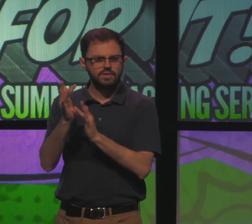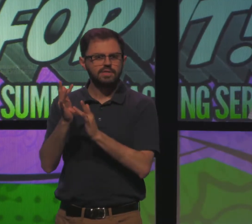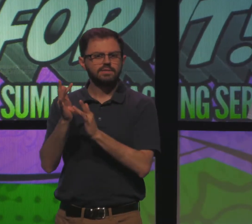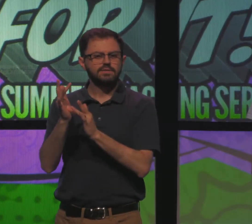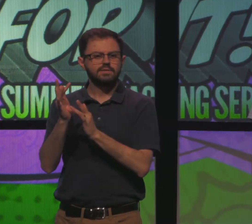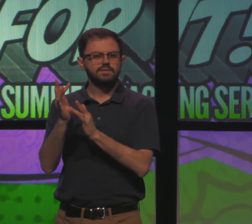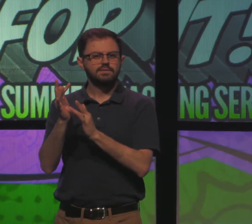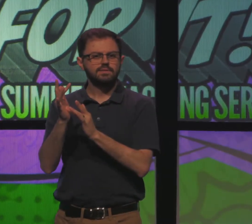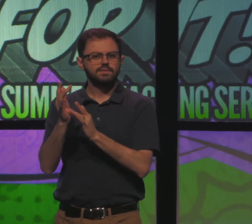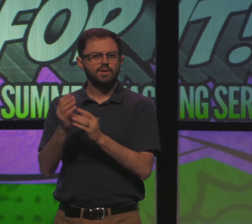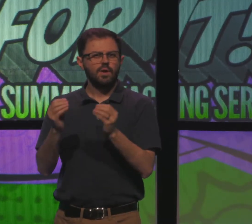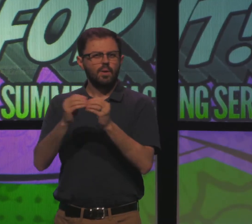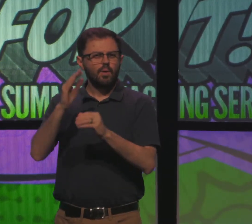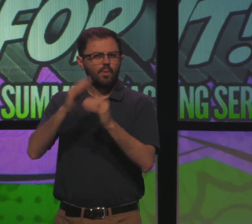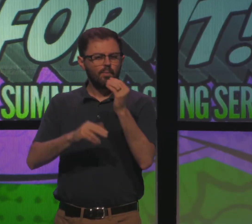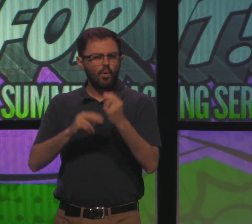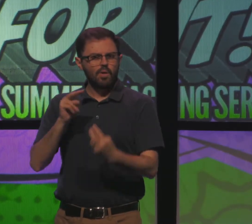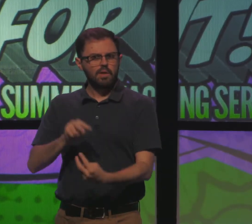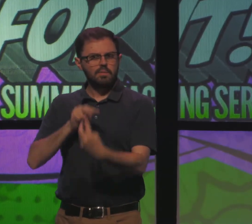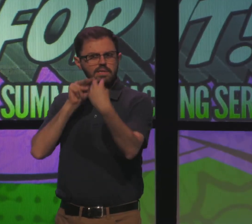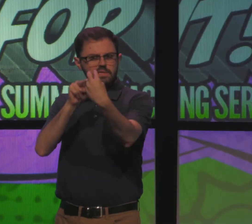Some of you will get that on the way home.